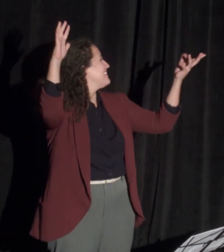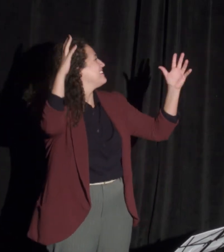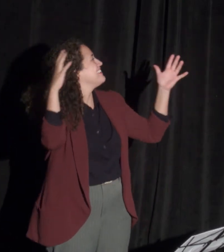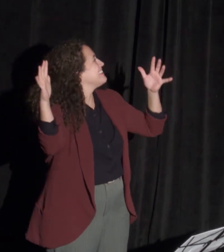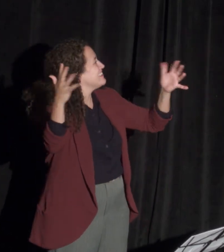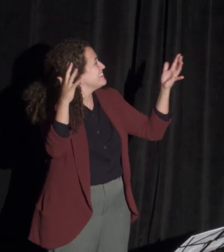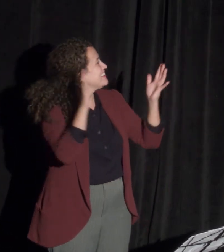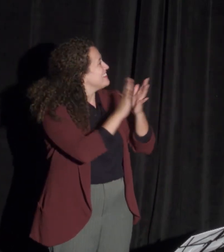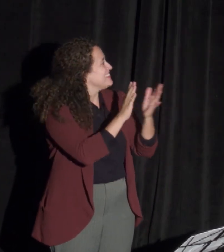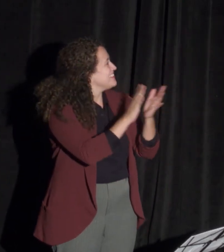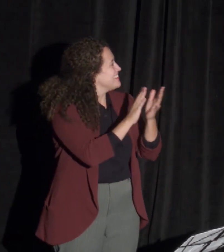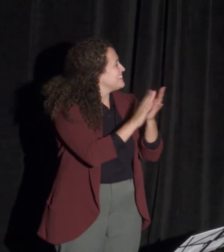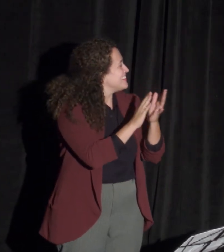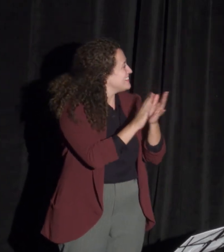I'm not sure what's listening.